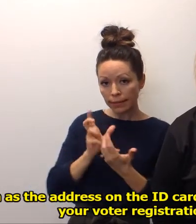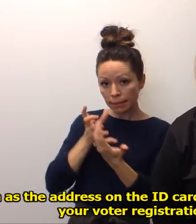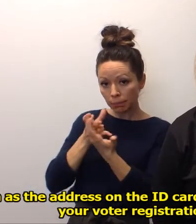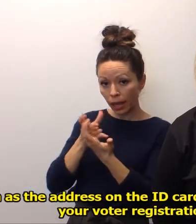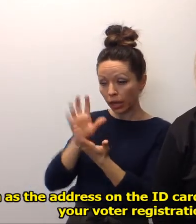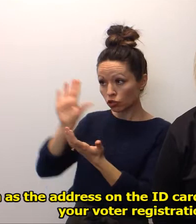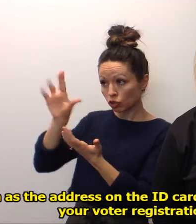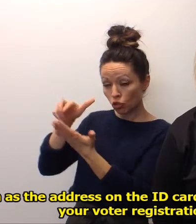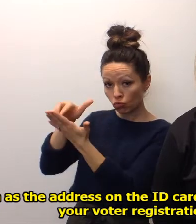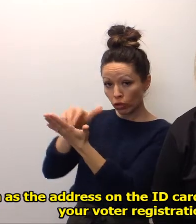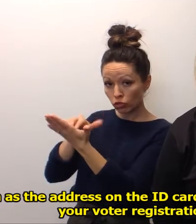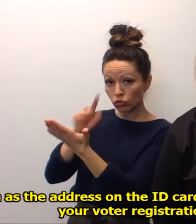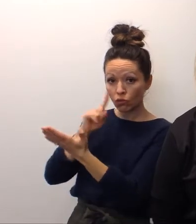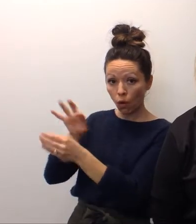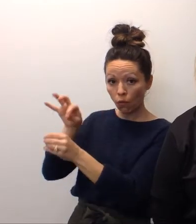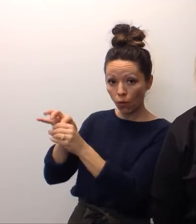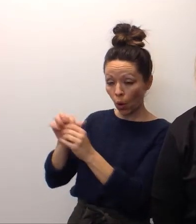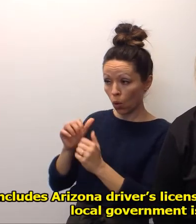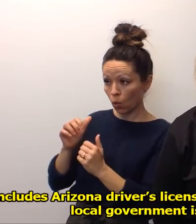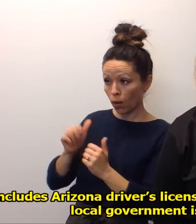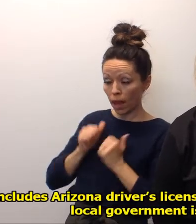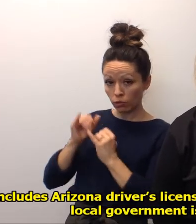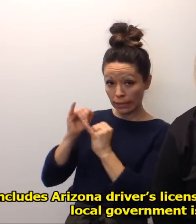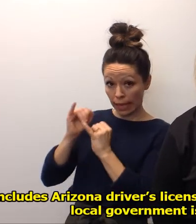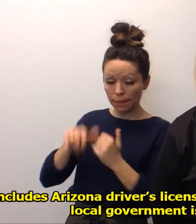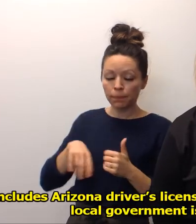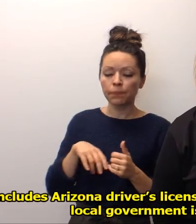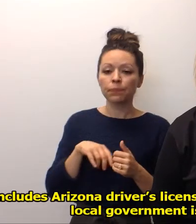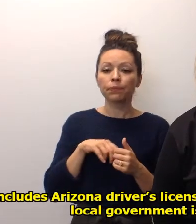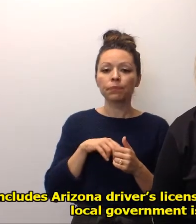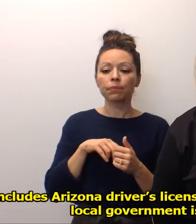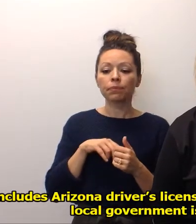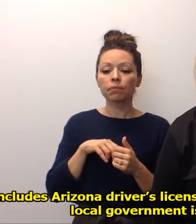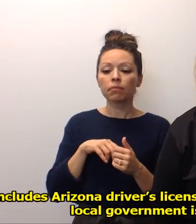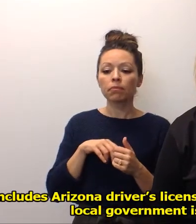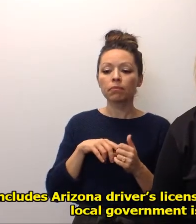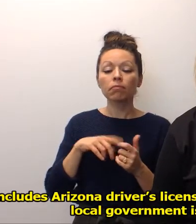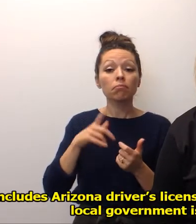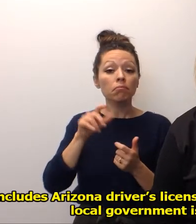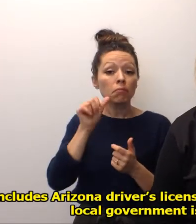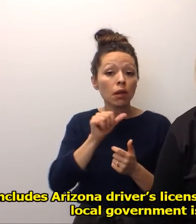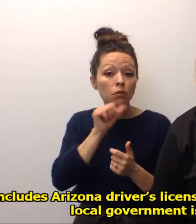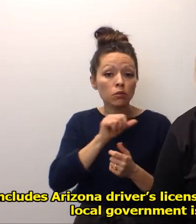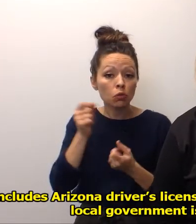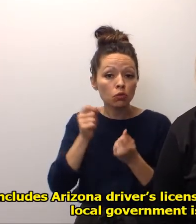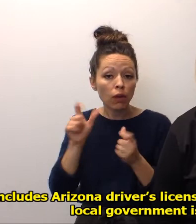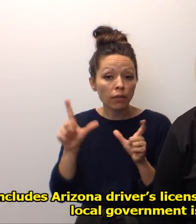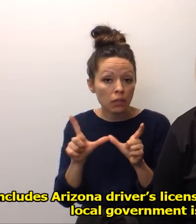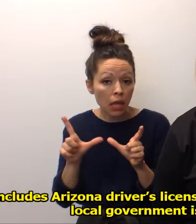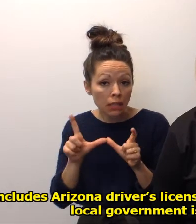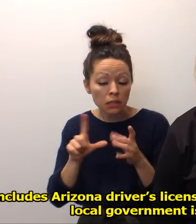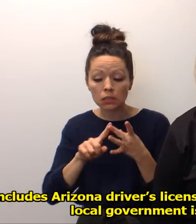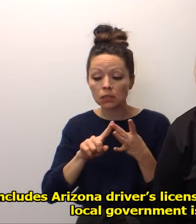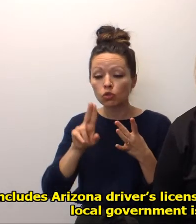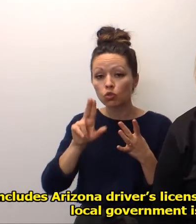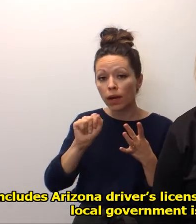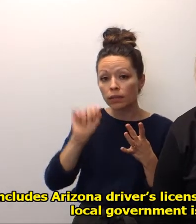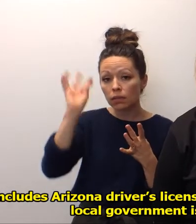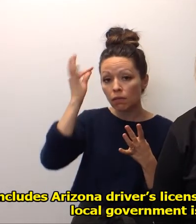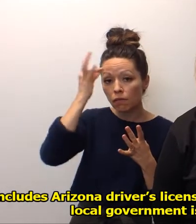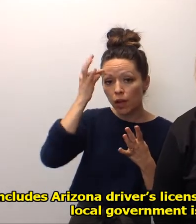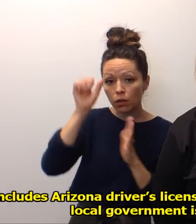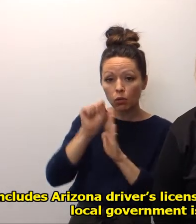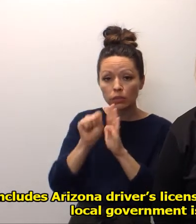voter registration address. This includes Arizona driver's license, a U.S. federal, state,